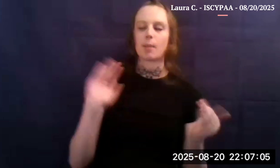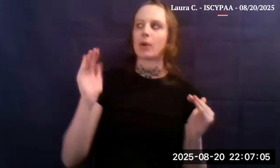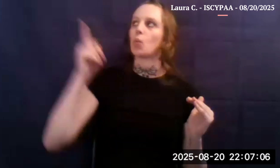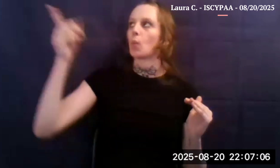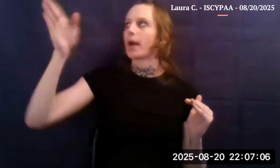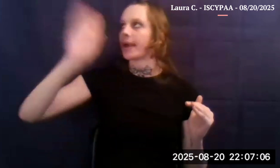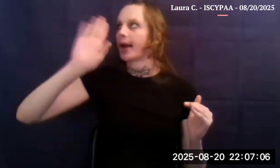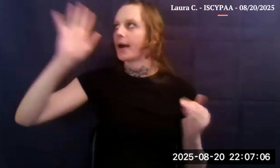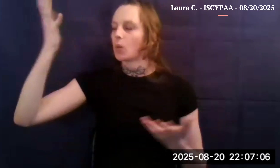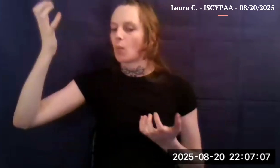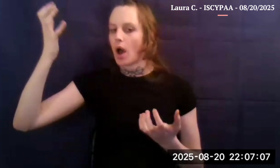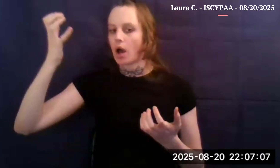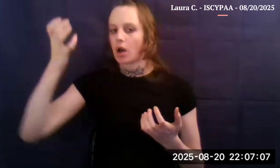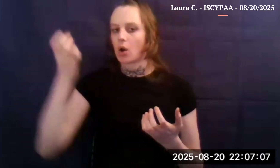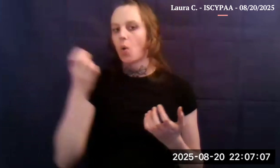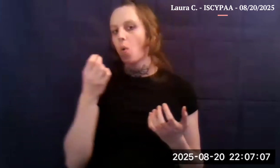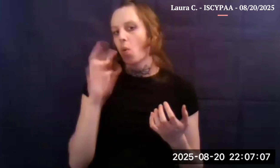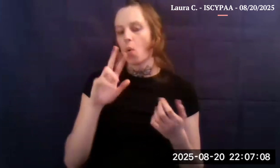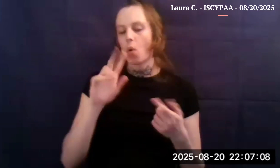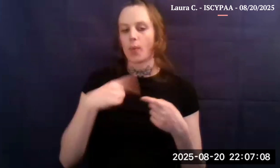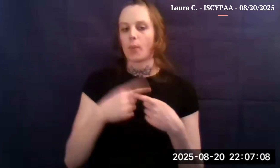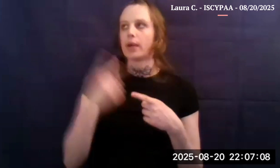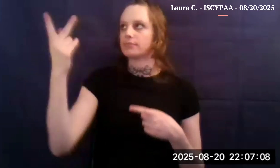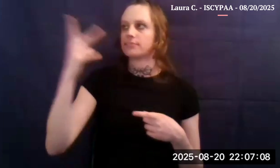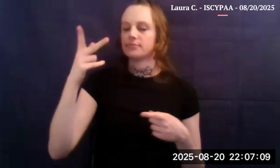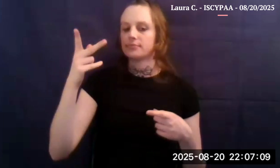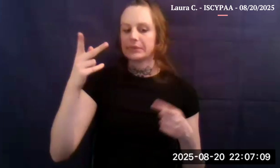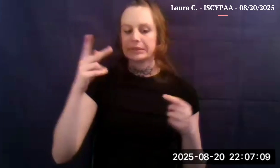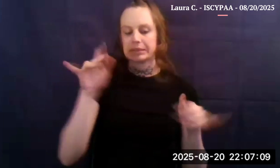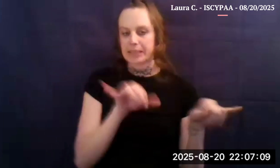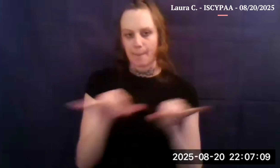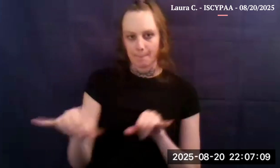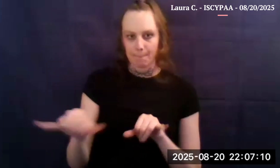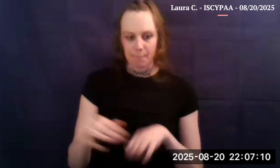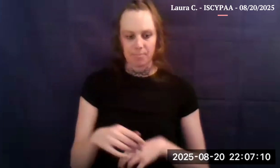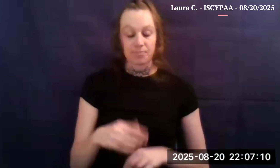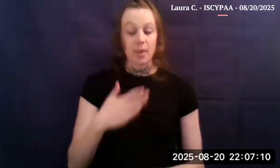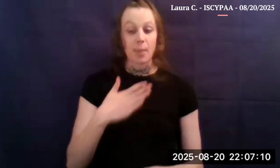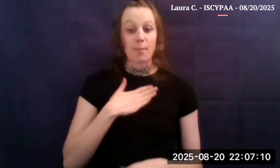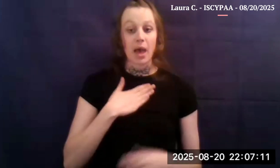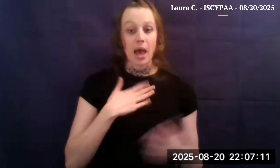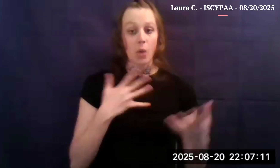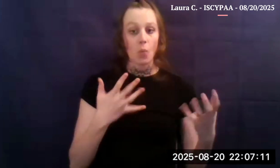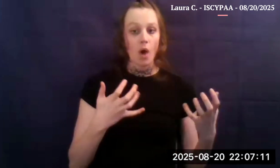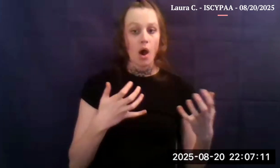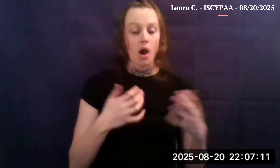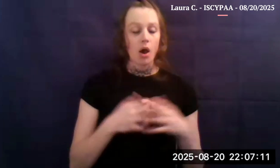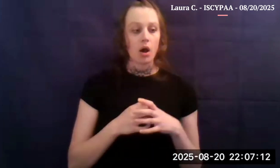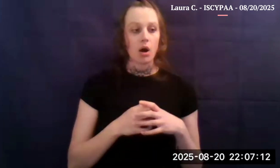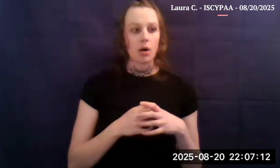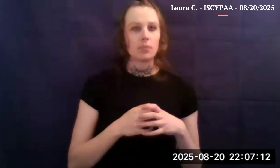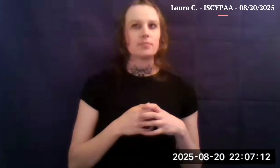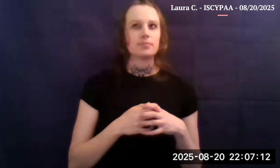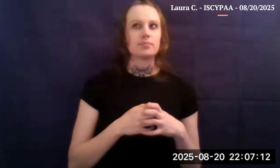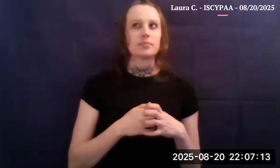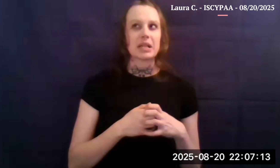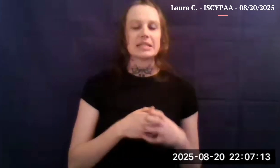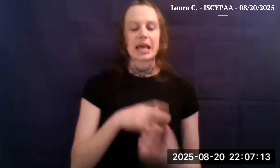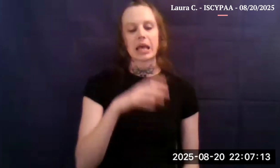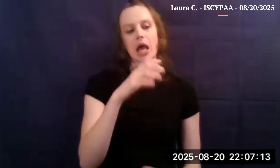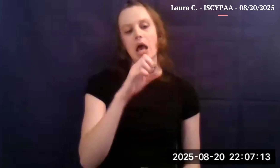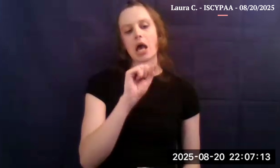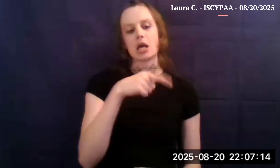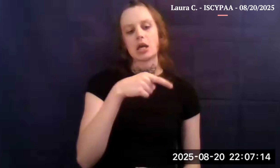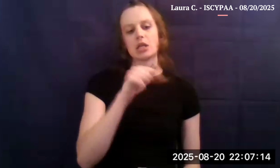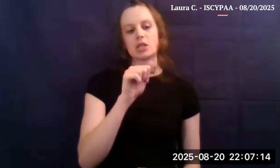will aligns with God's will. Like my will, I feel like, it's what is a square peg in a round